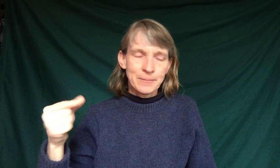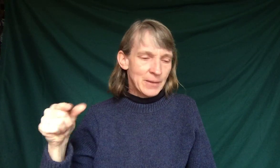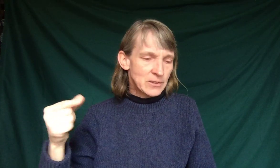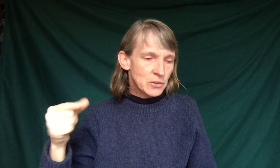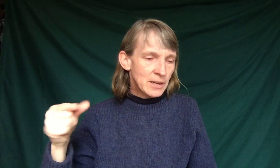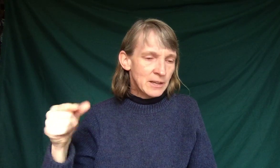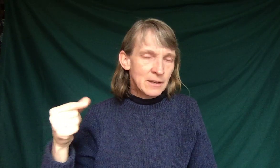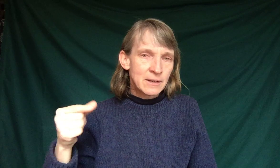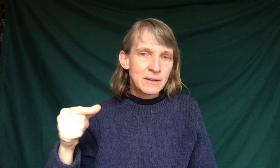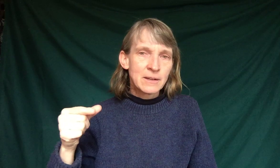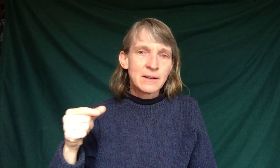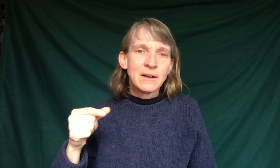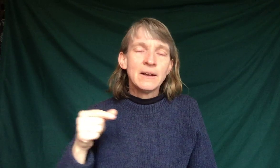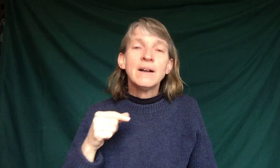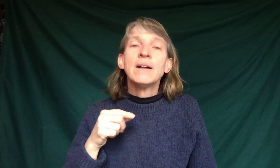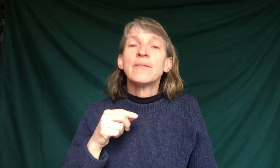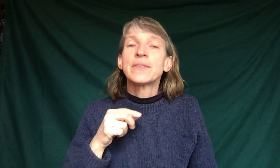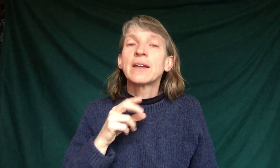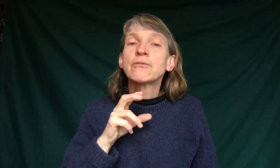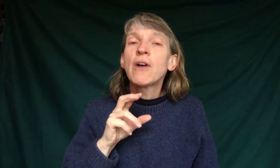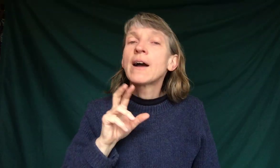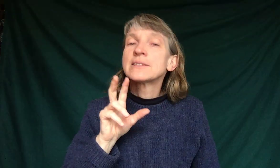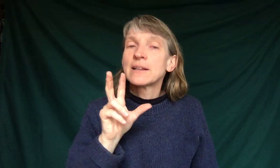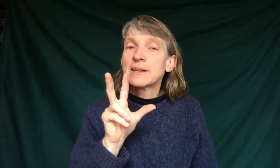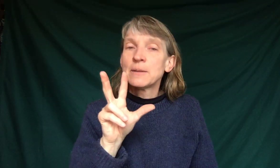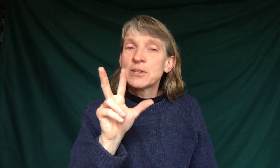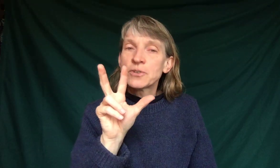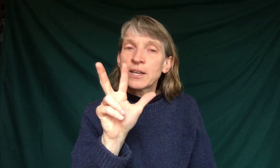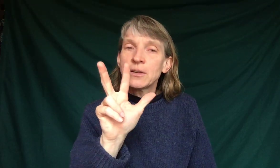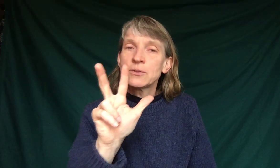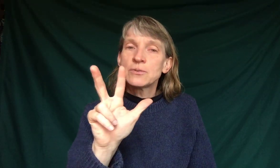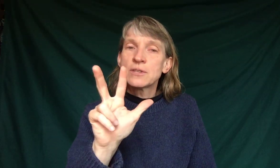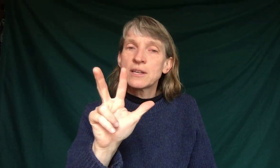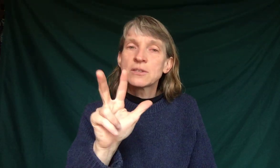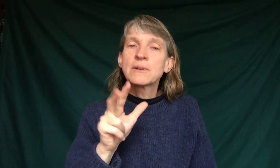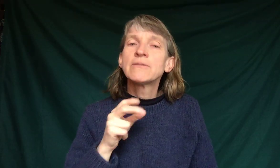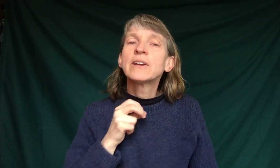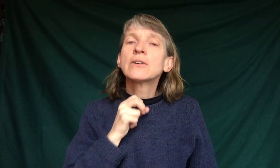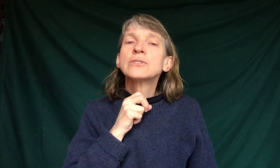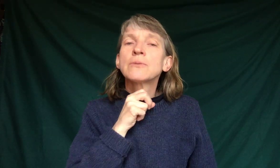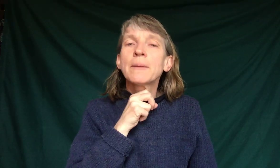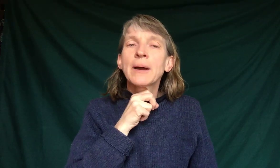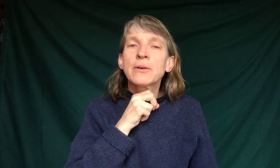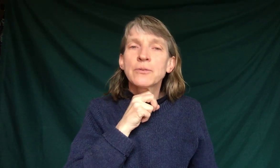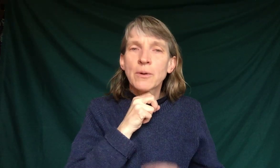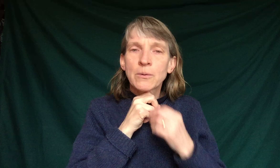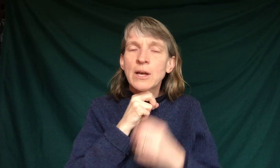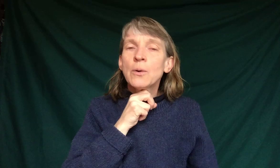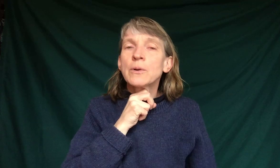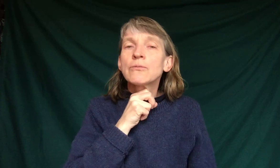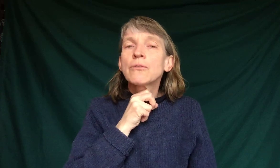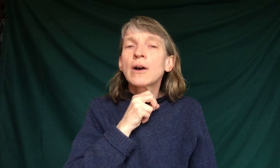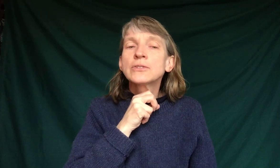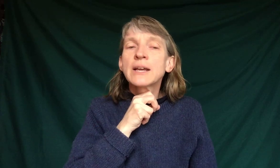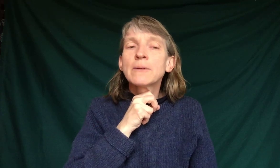That's green. Then frog is a little bit tricky. You'd use these three fingers right by your throat. When frogs say ribbit,